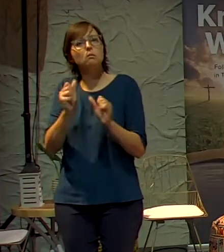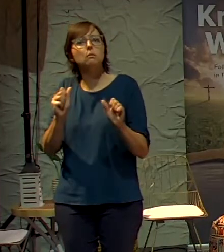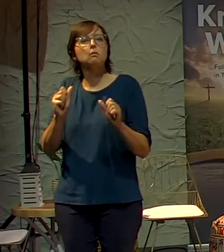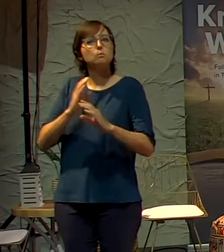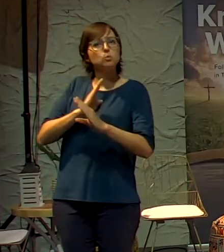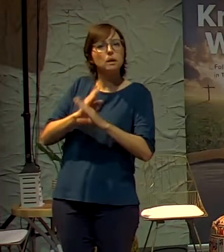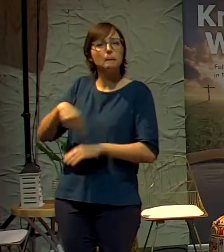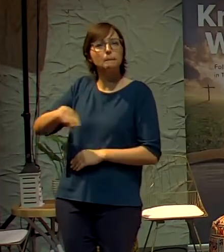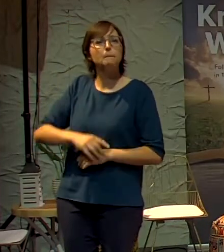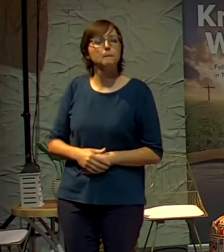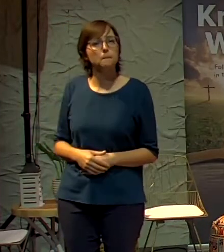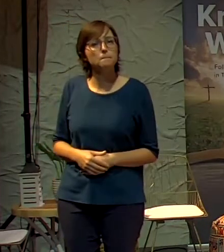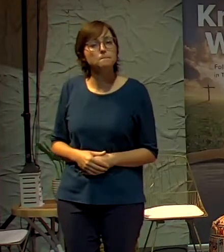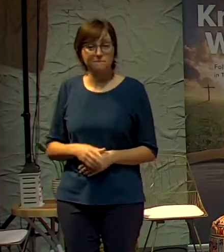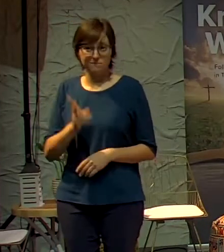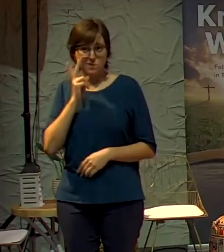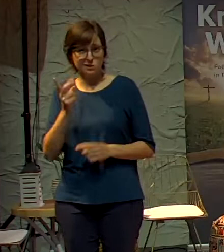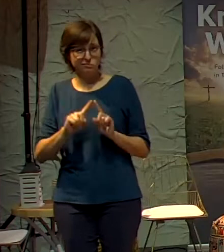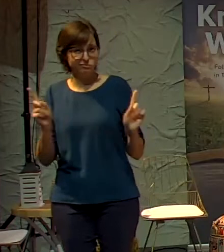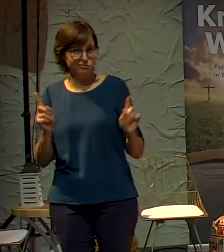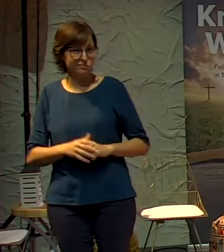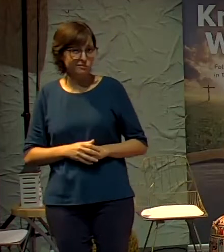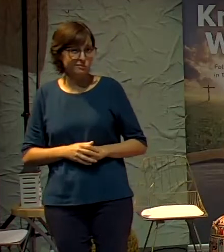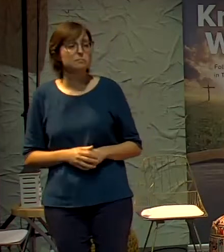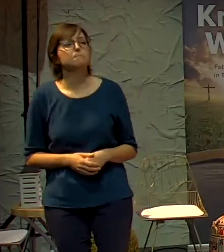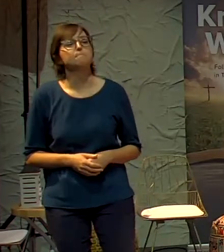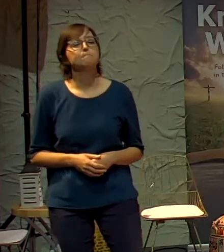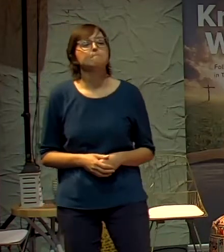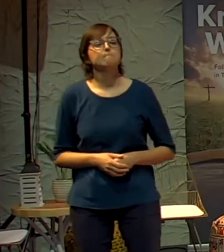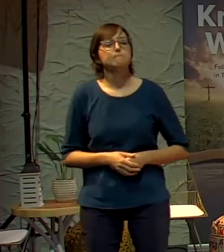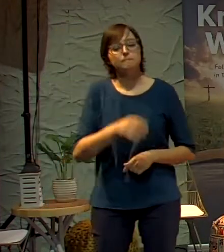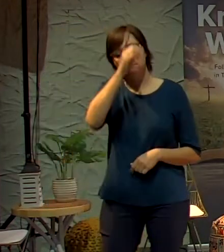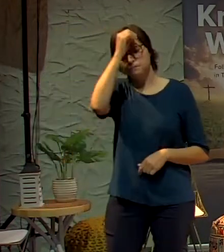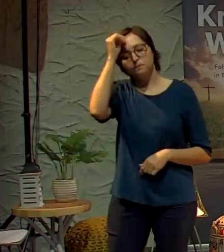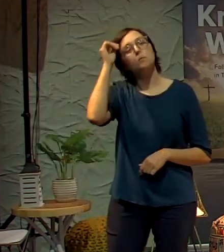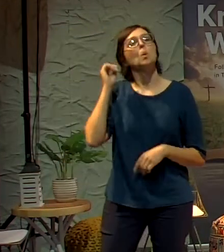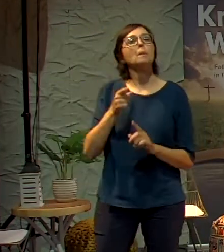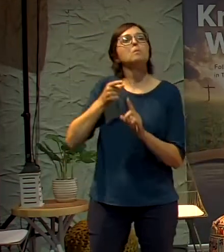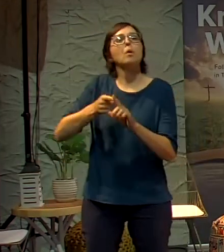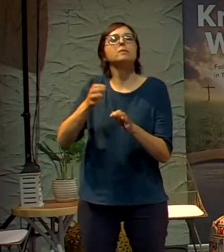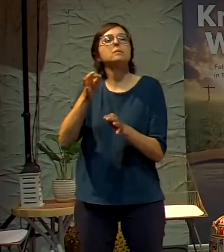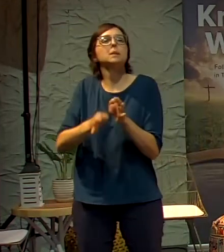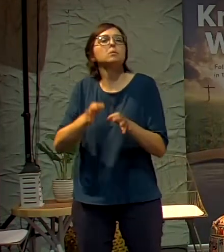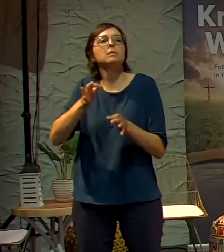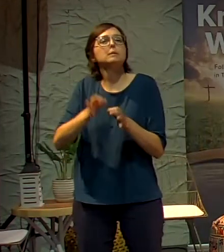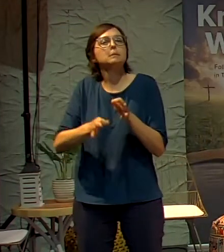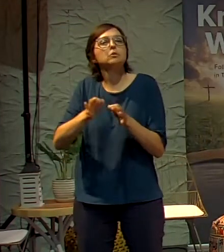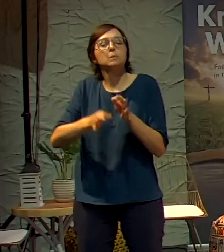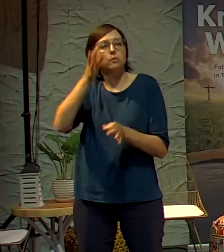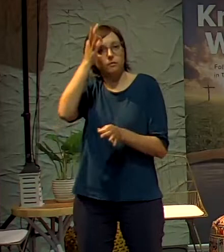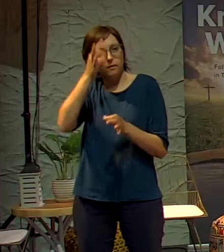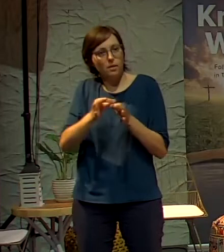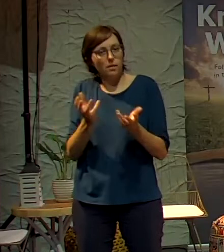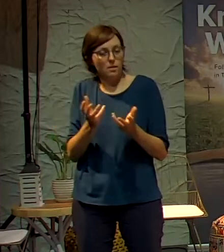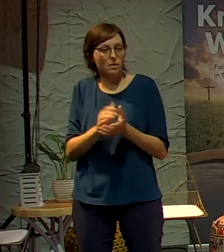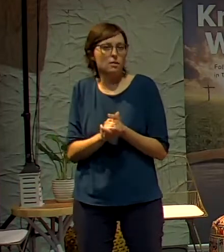see there? So here's the point of simple faith, right? Why